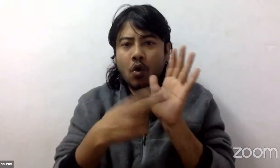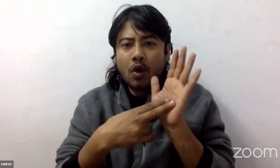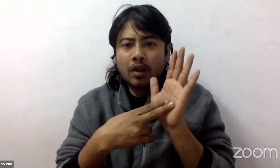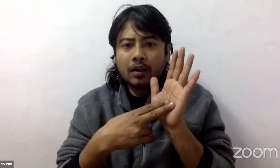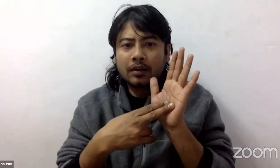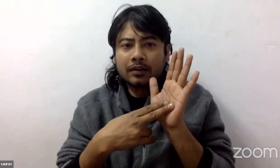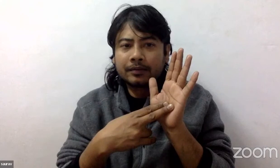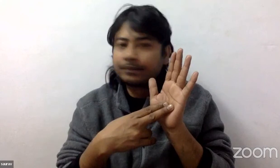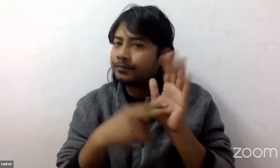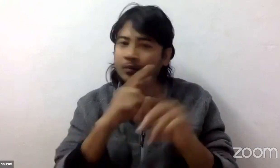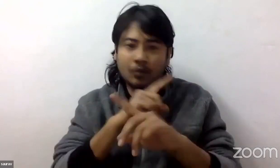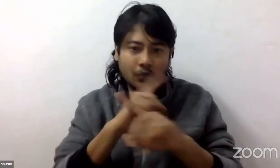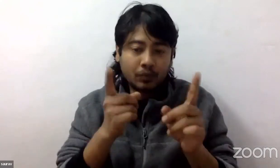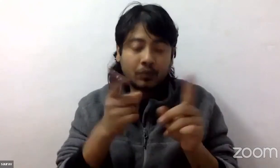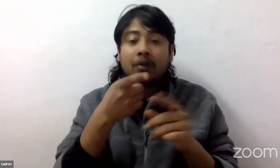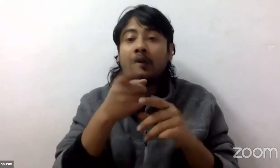no bajra, no jowar,